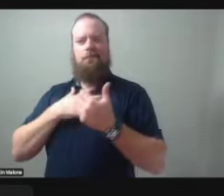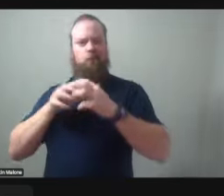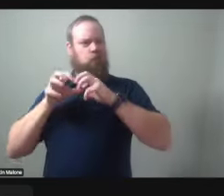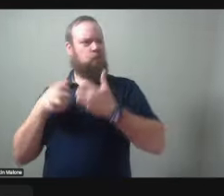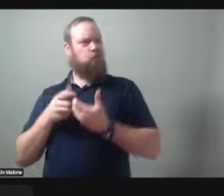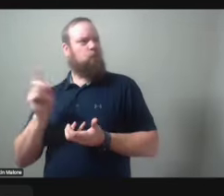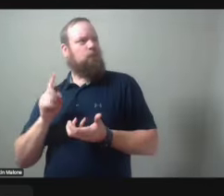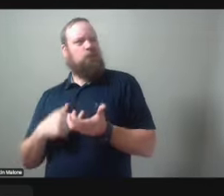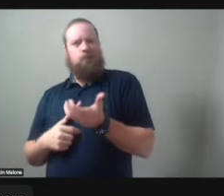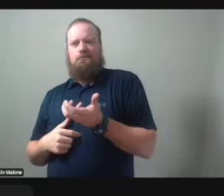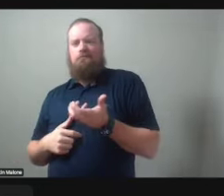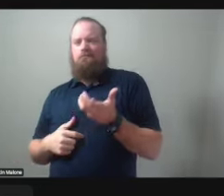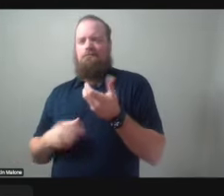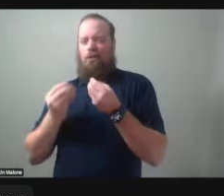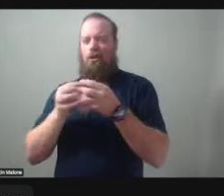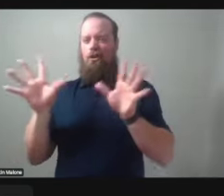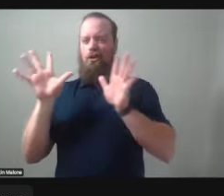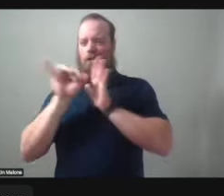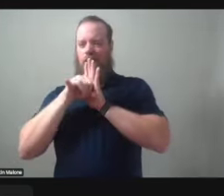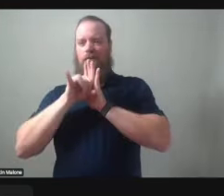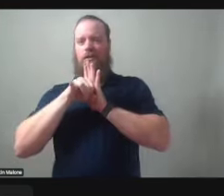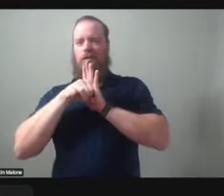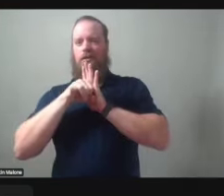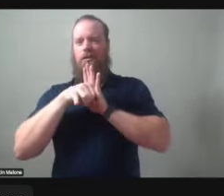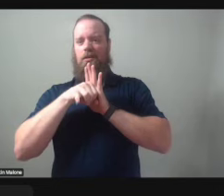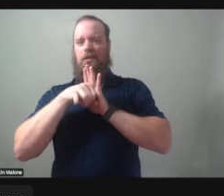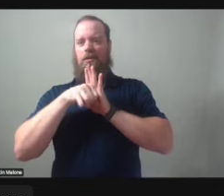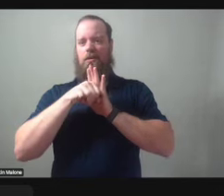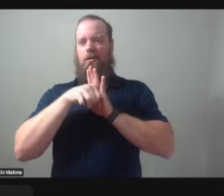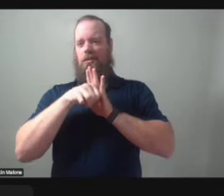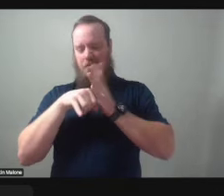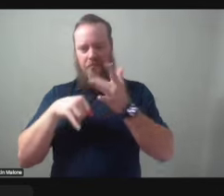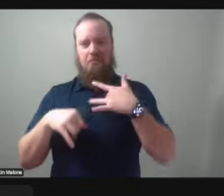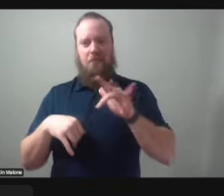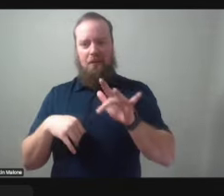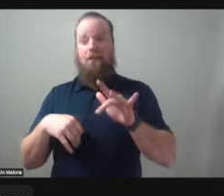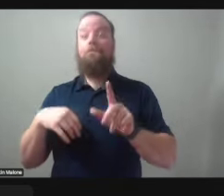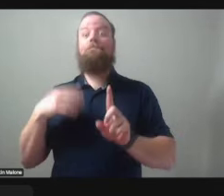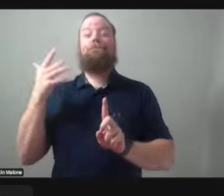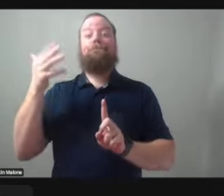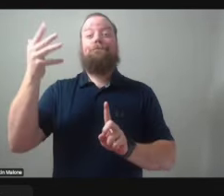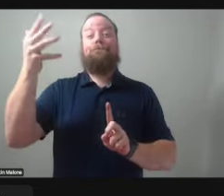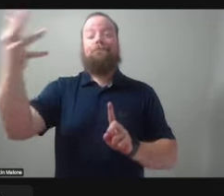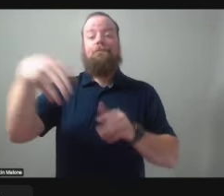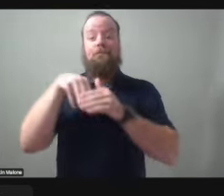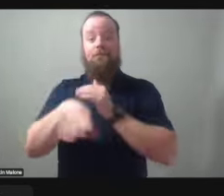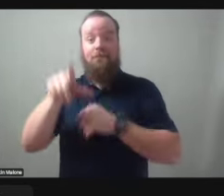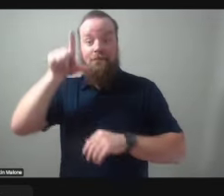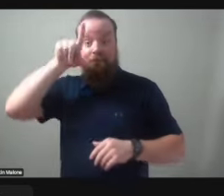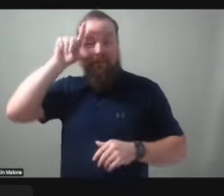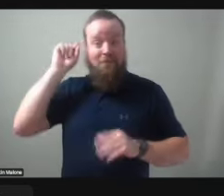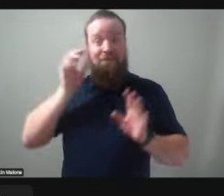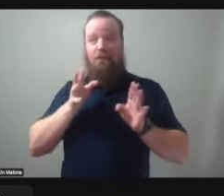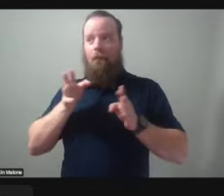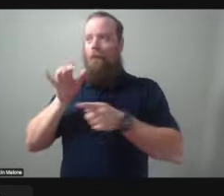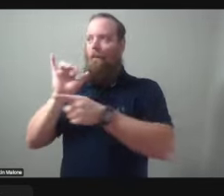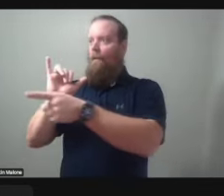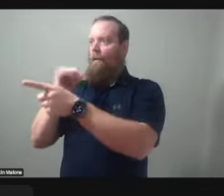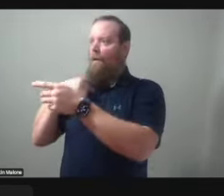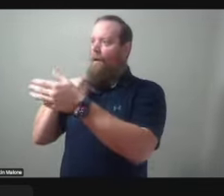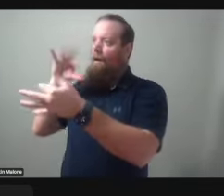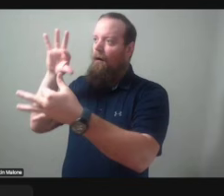culturally marginalized individuals, and that's those who feel like they do not fit into either